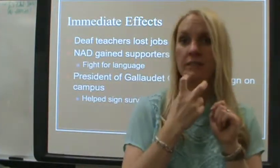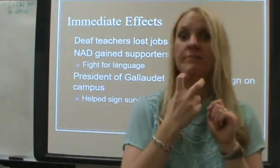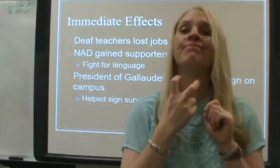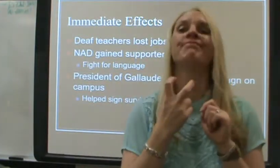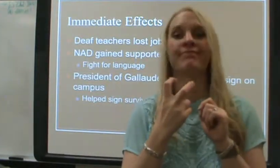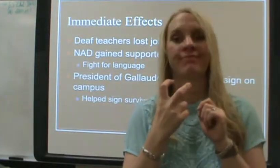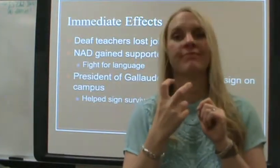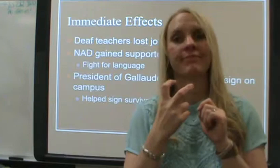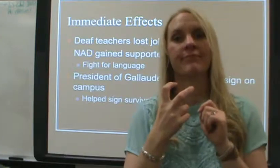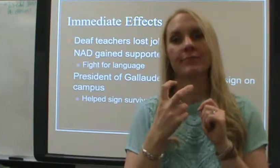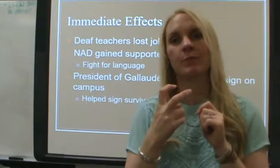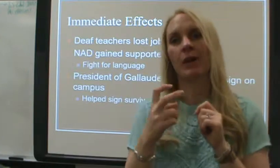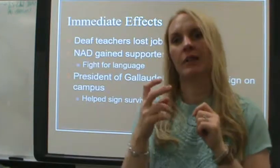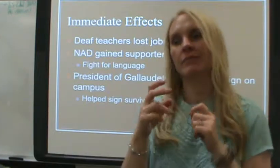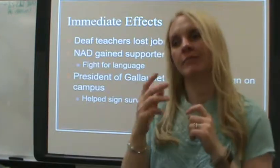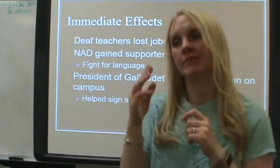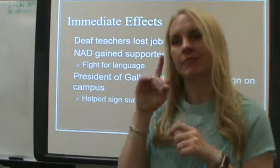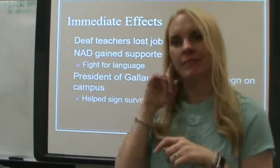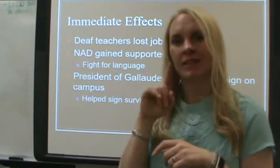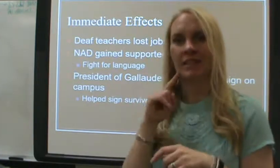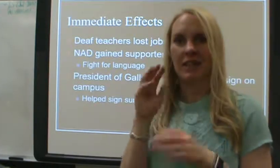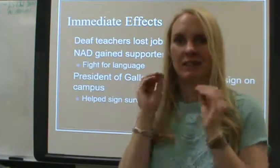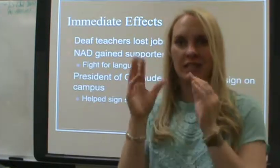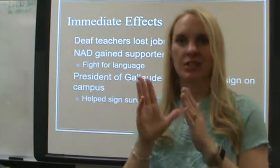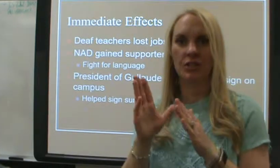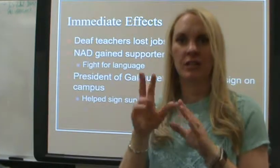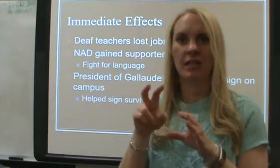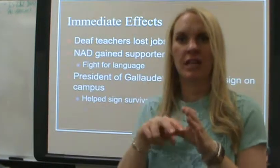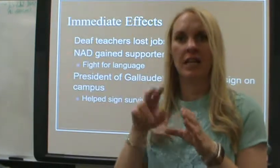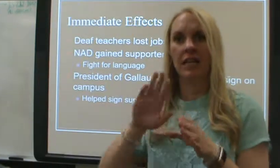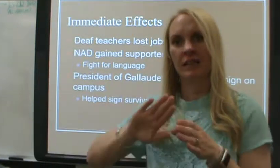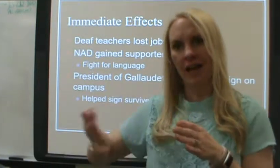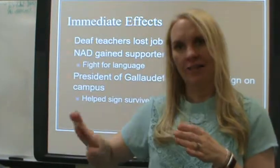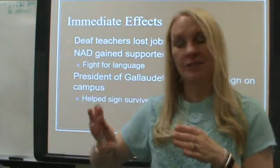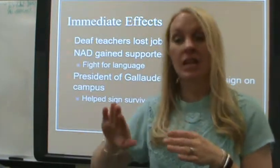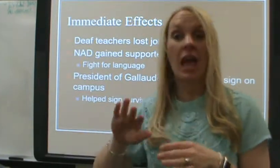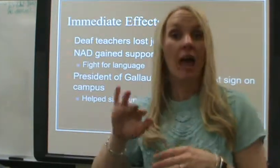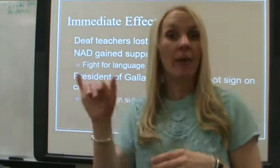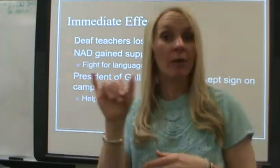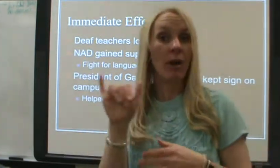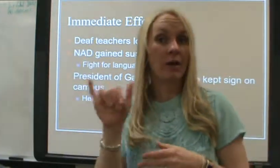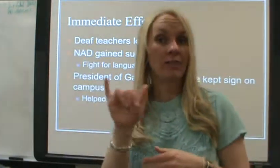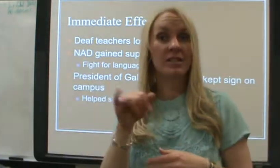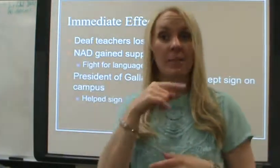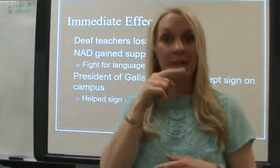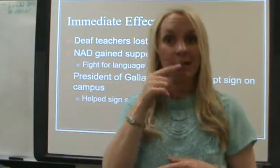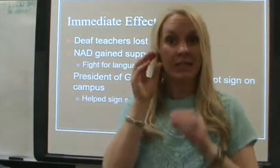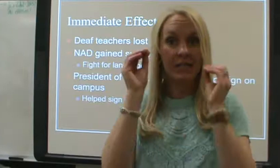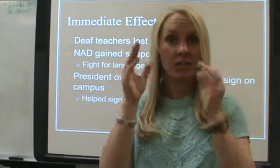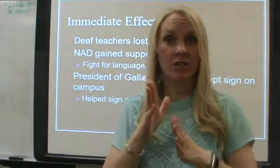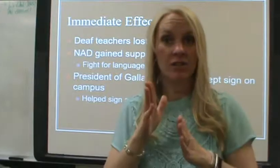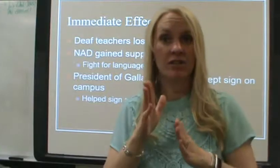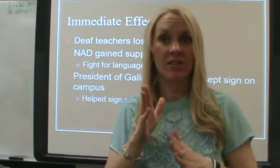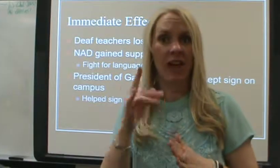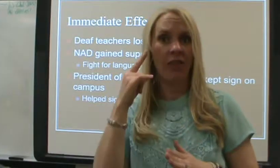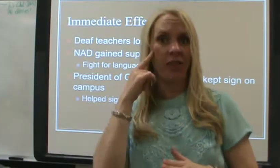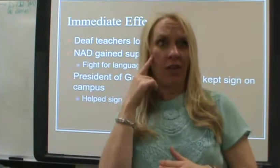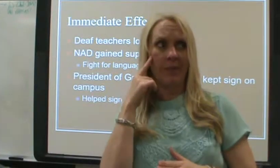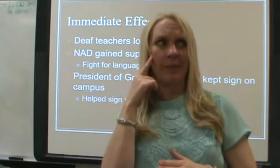oralism, well, then the deaf teacher left. And there were probably even some hearing teachers that thought that